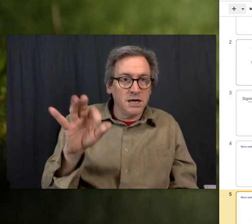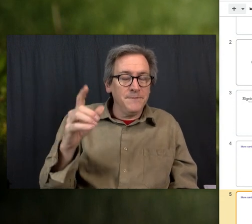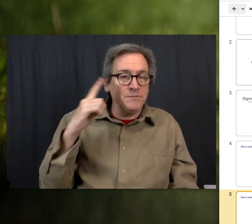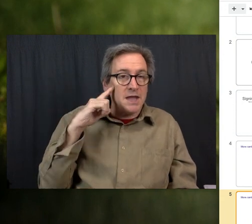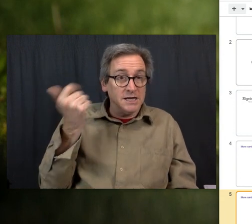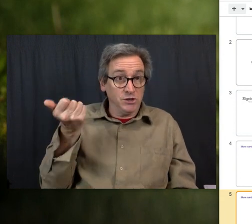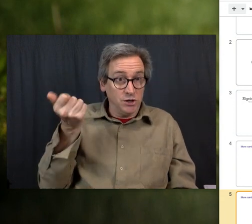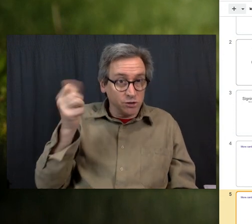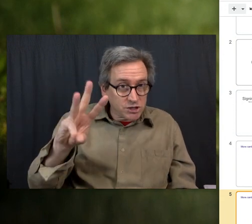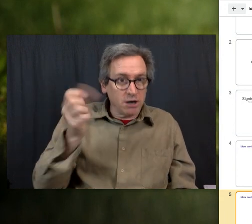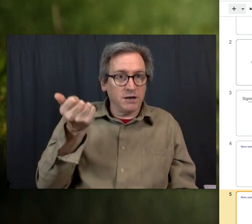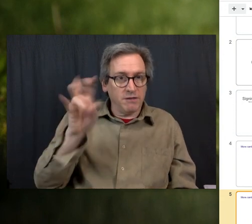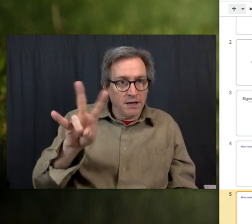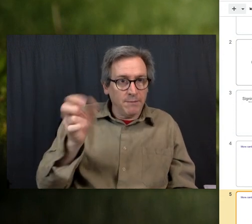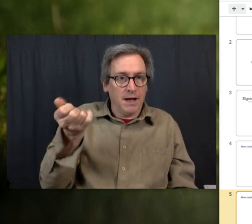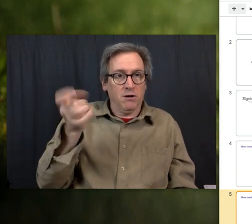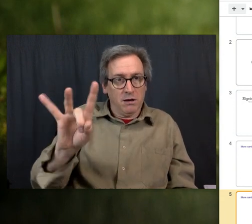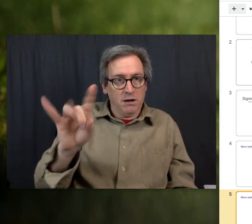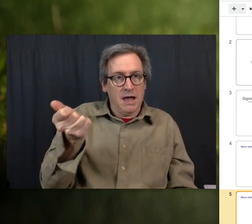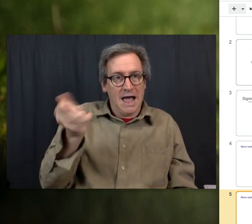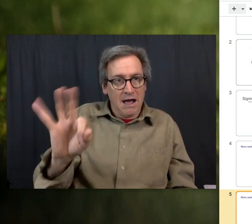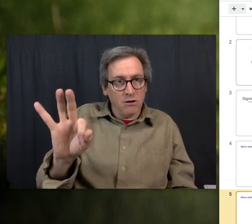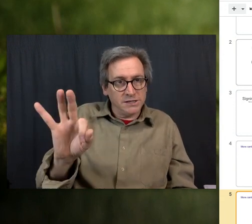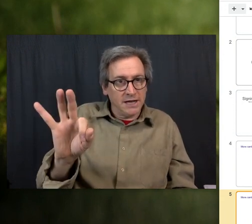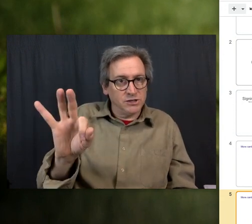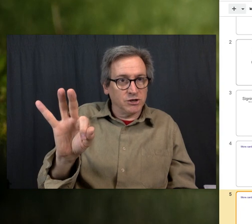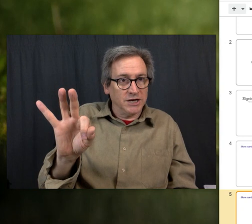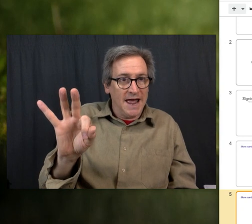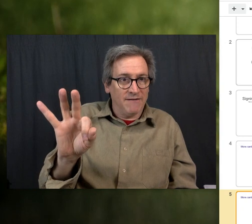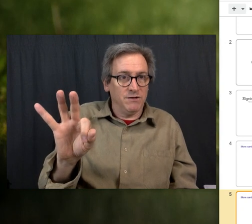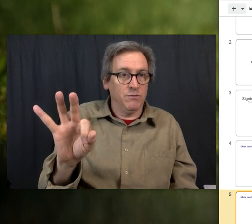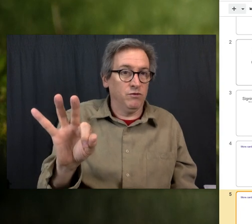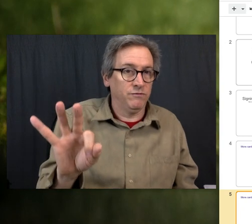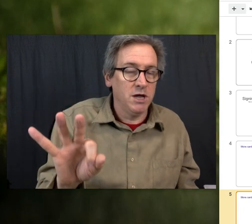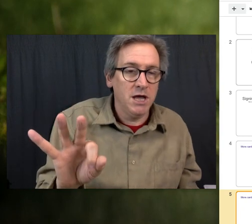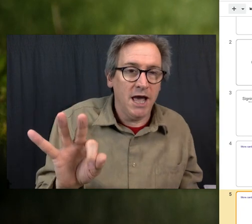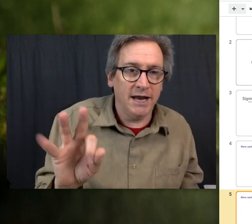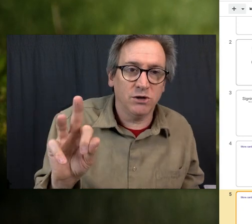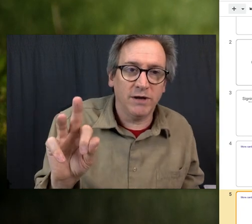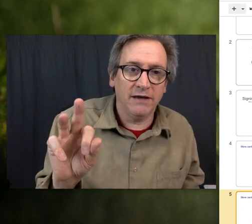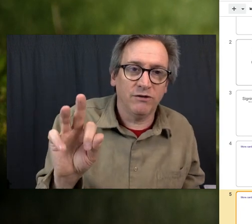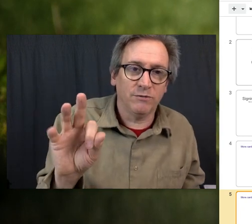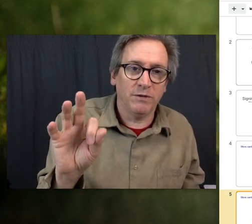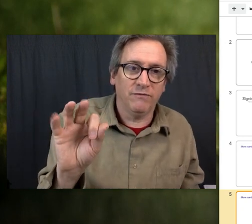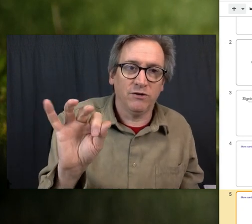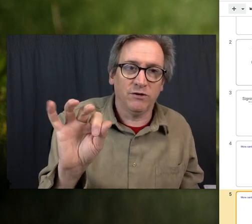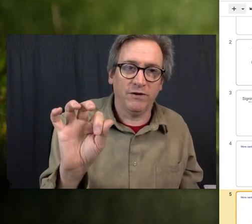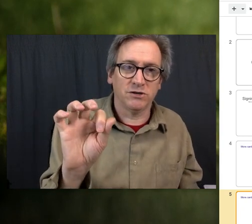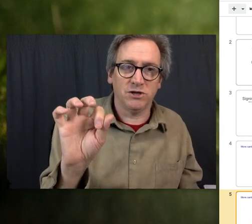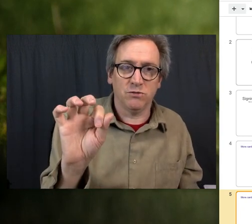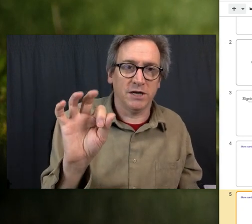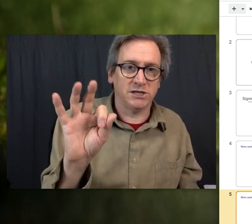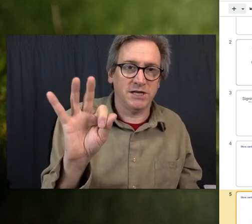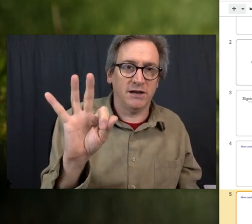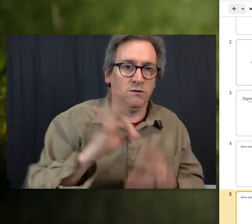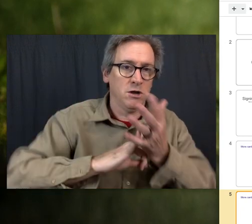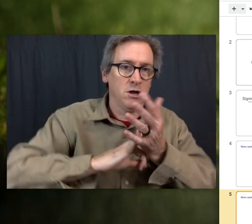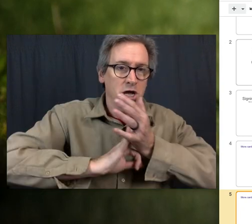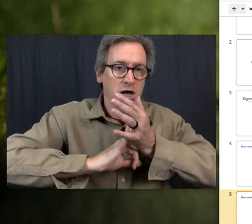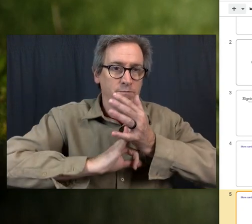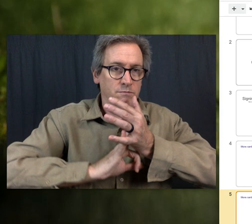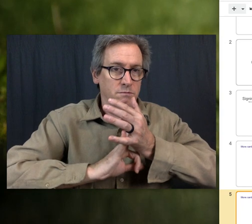index. So you're starting to think about how signs are going to have to move. And it's okay if your fingers don't